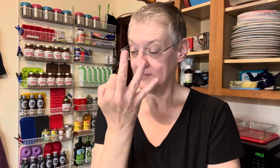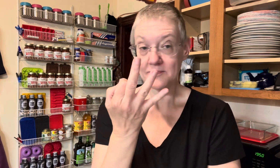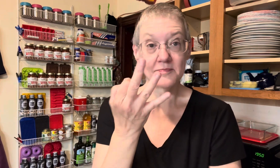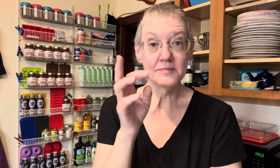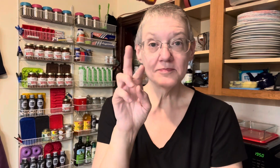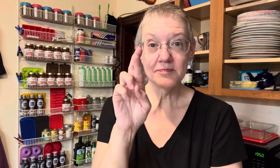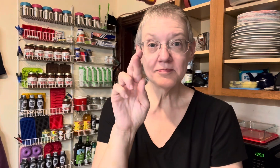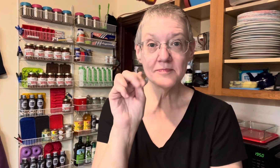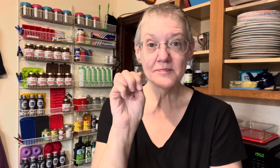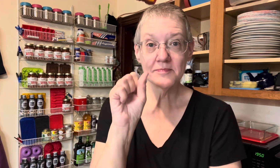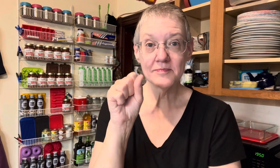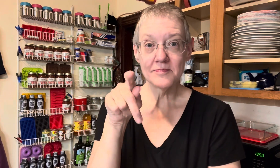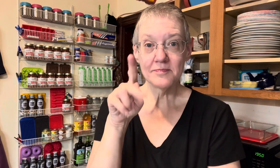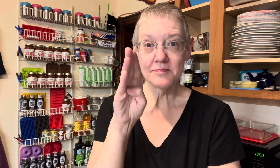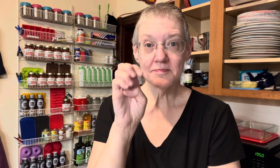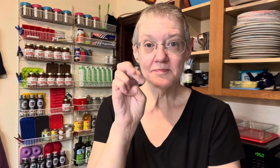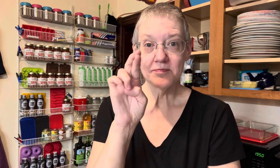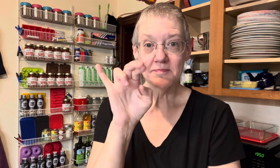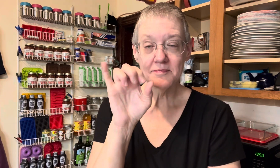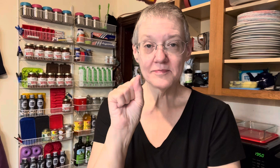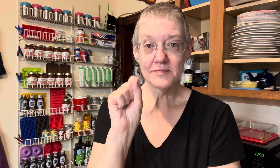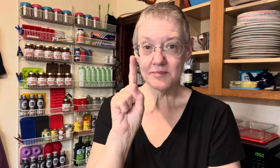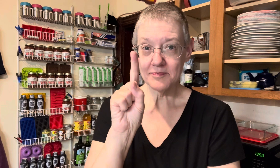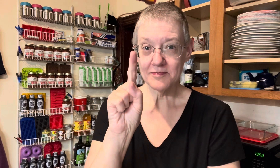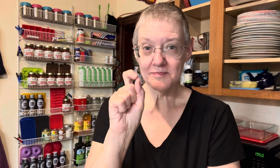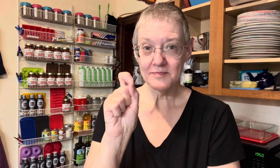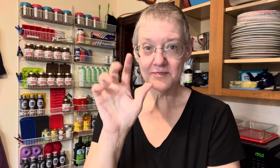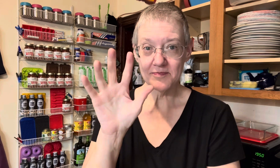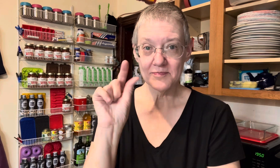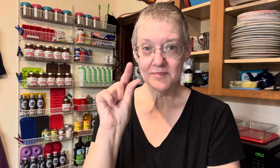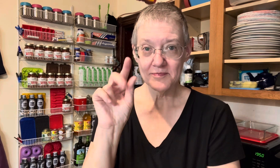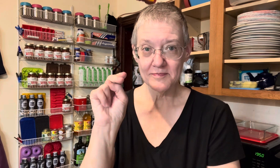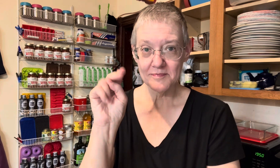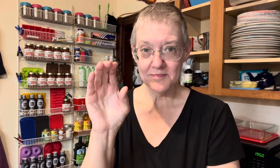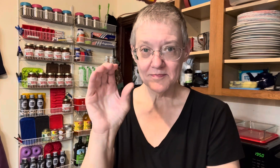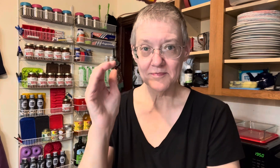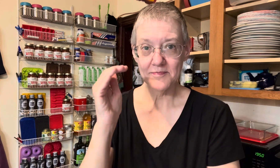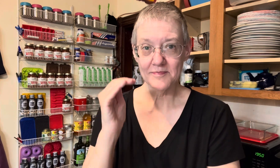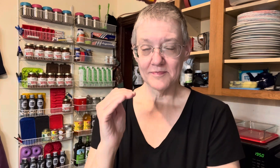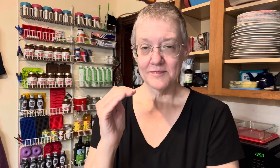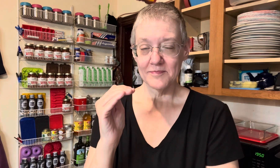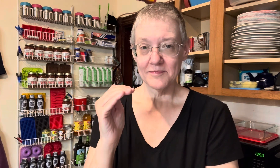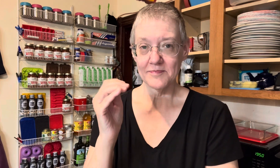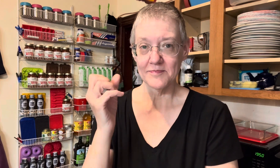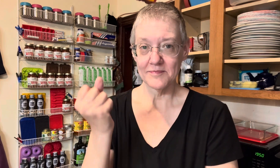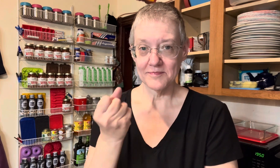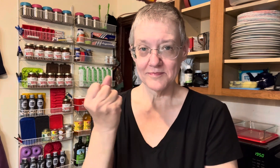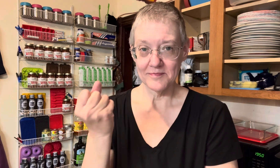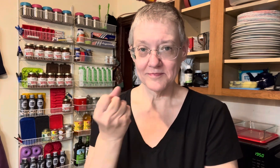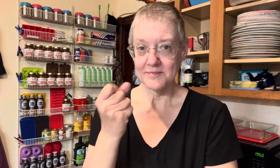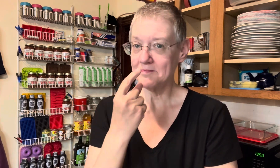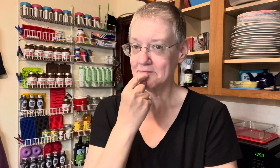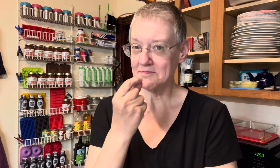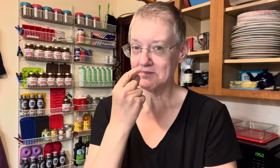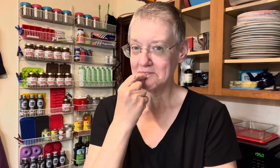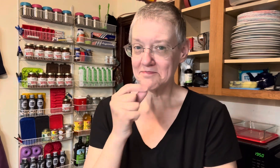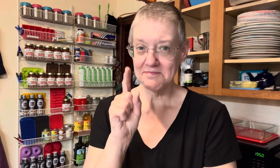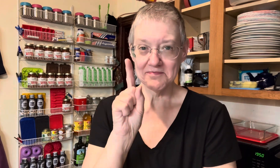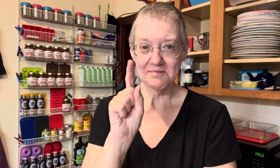Friday is 1 ounce of raspberries, 1.5 grams of net carbs. And Saturday is